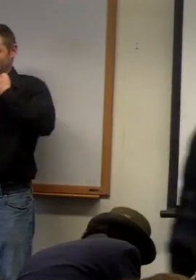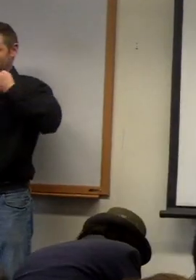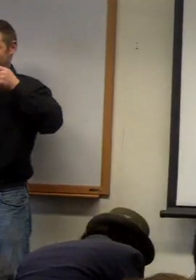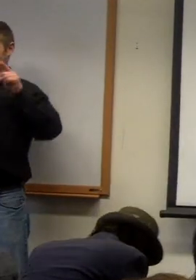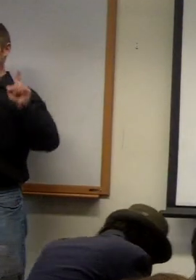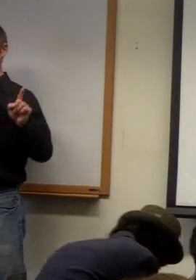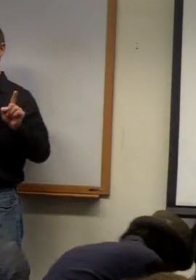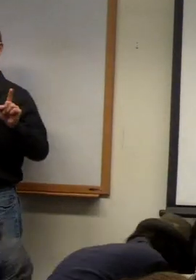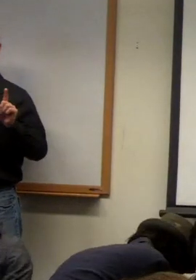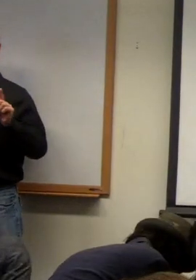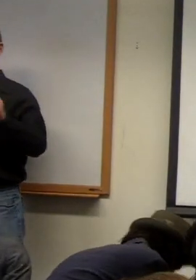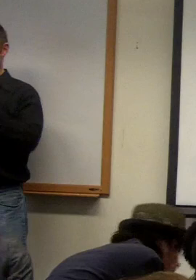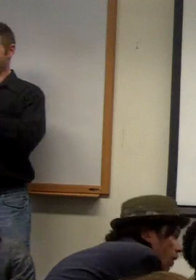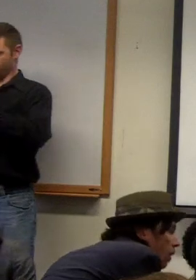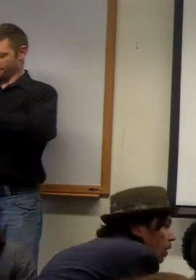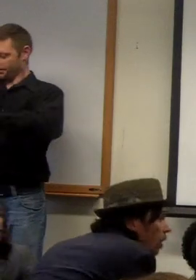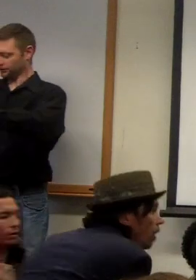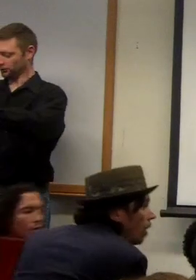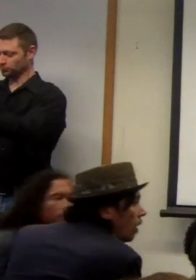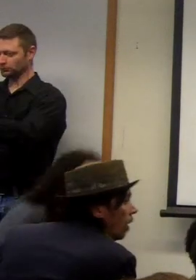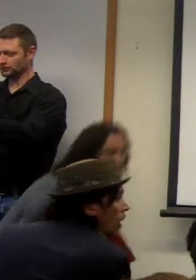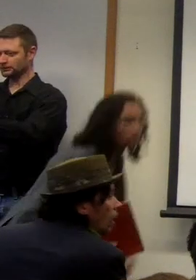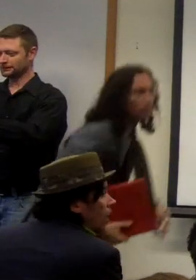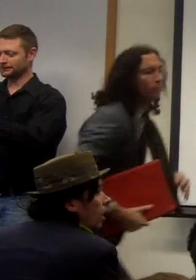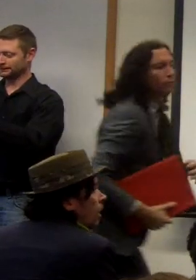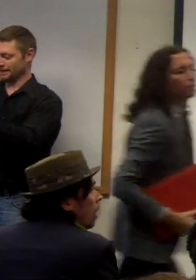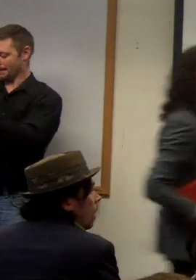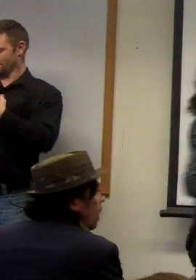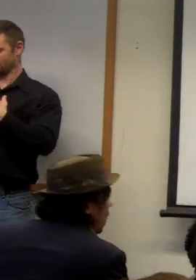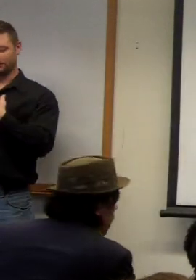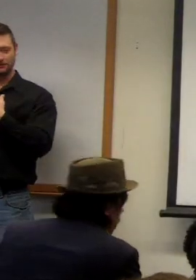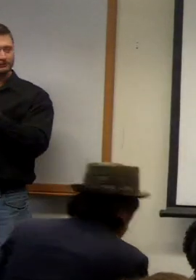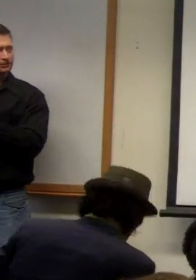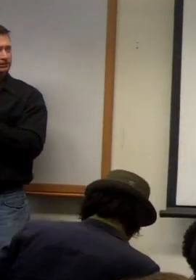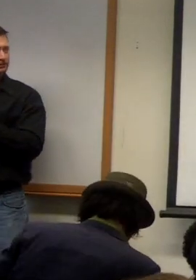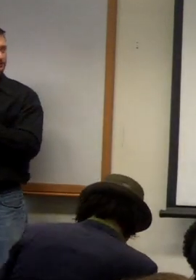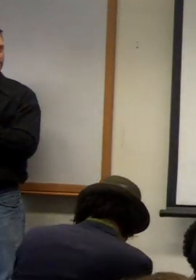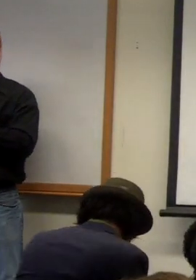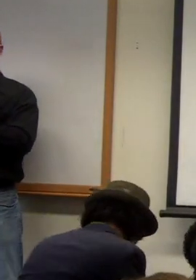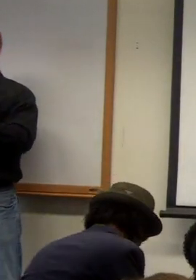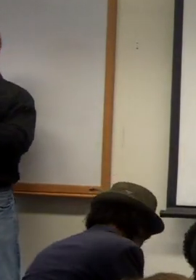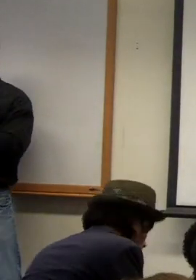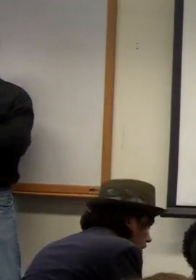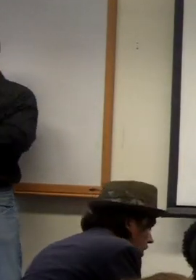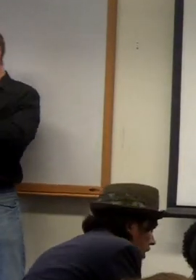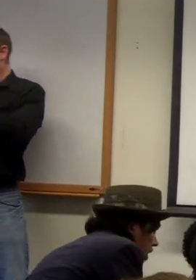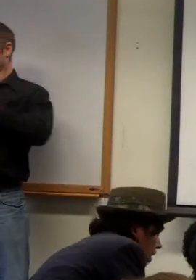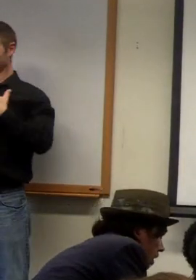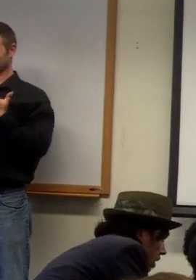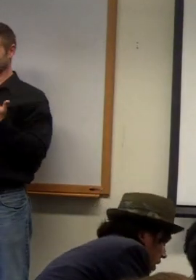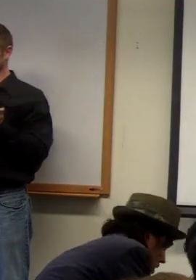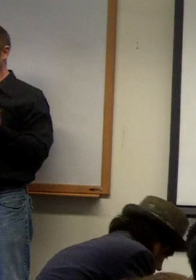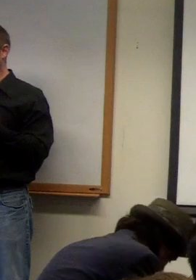of the recipe, right? That self-loathing is something that is supposed to be implanted in us. And one of the things